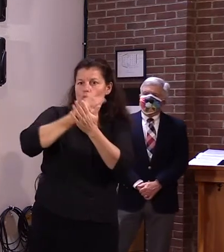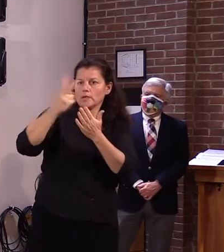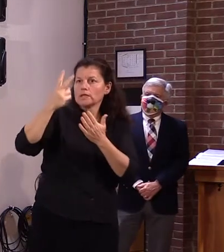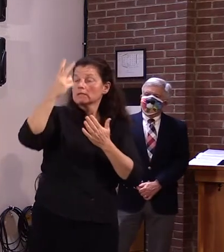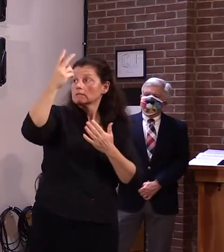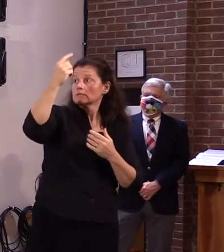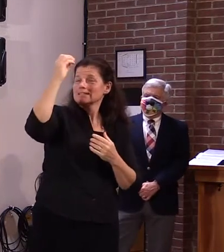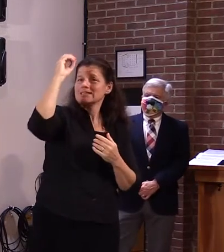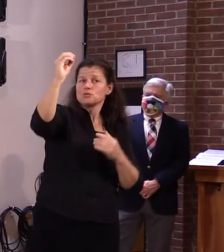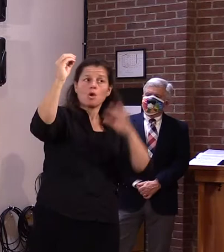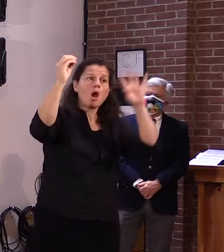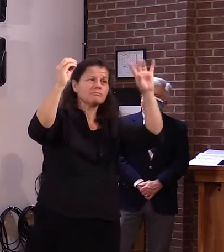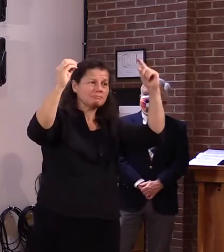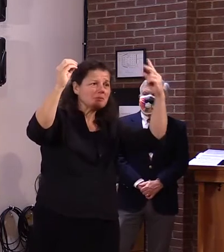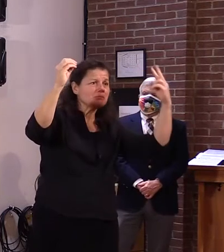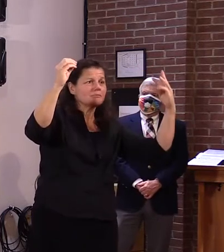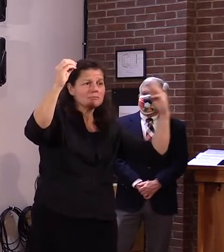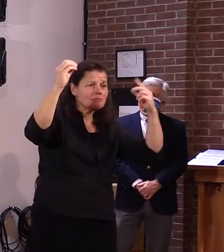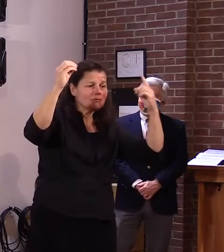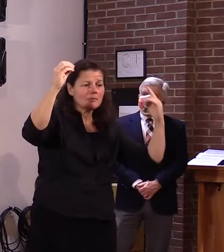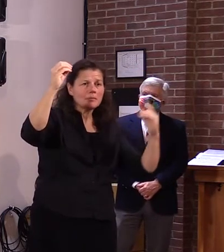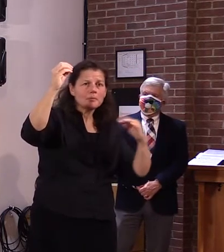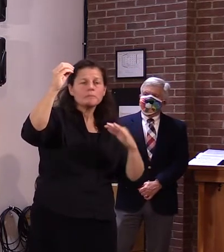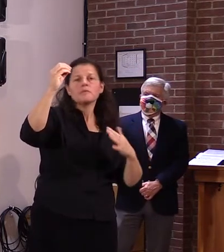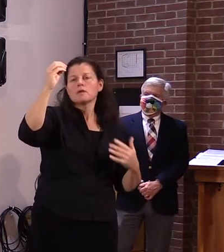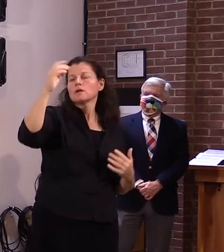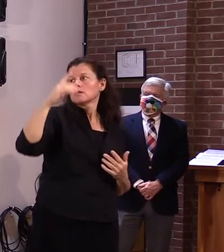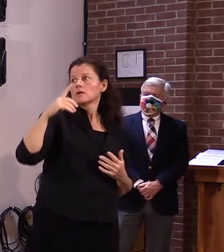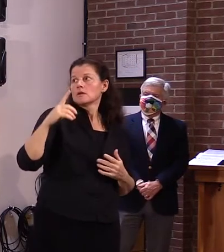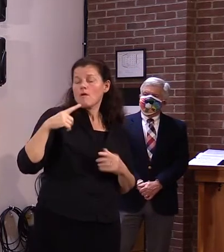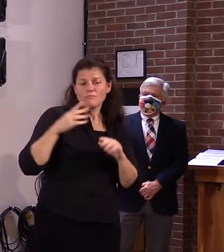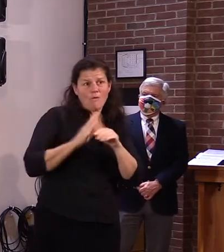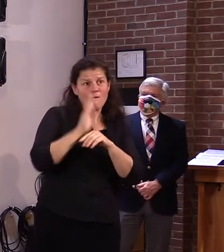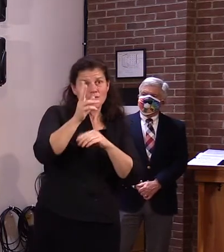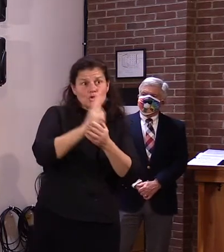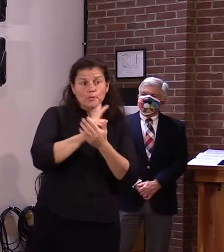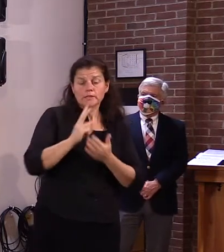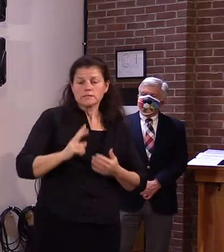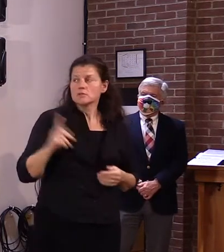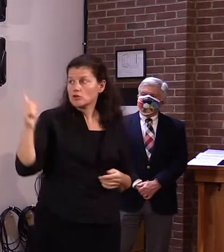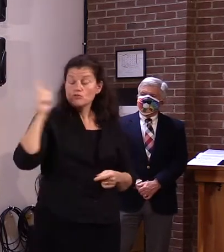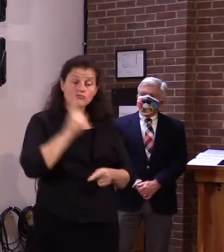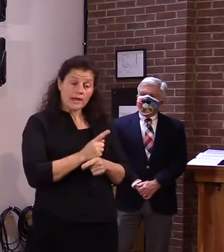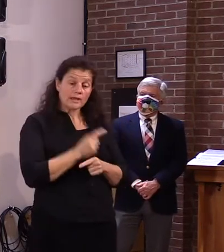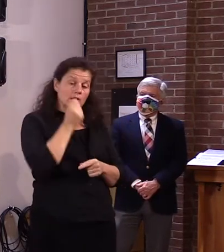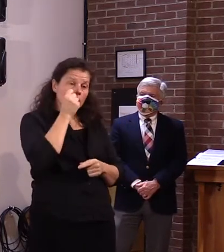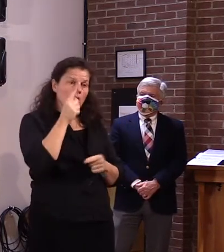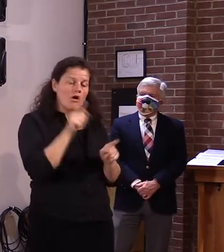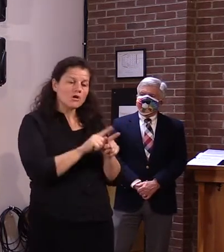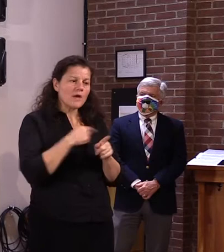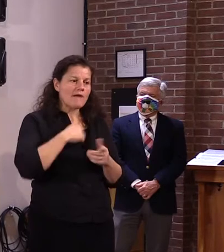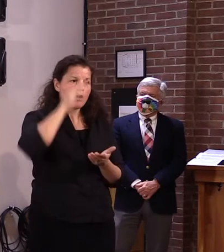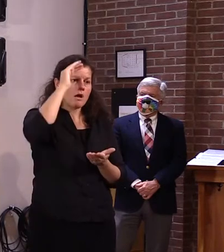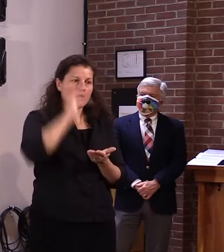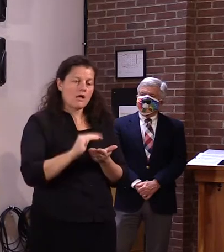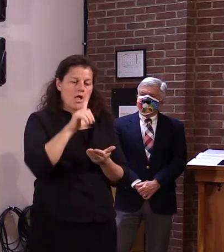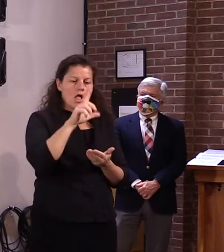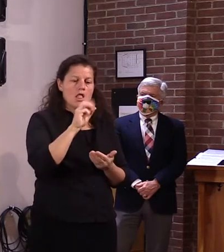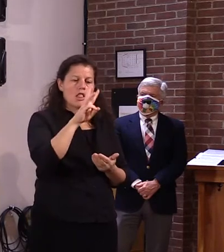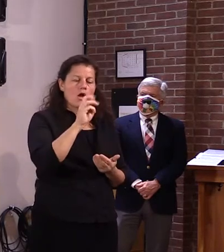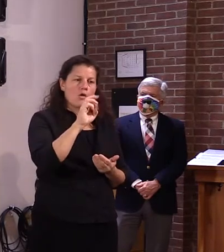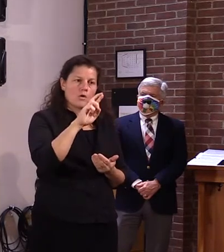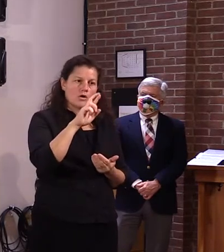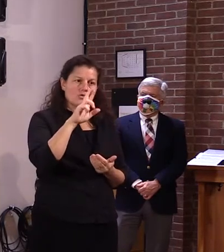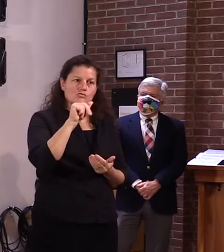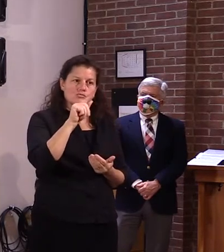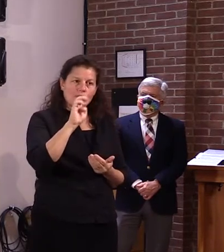been actually much longer than that. Yeah, and it does have a lower rate over the course